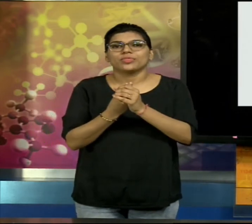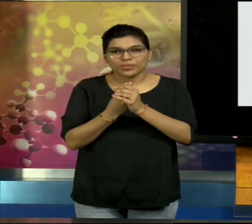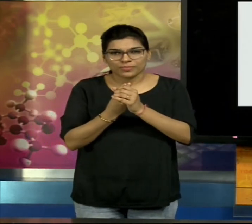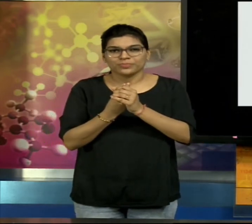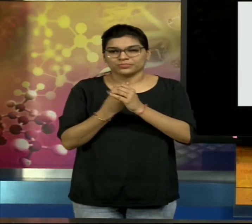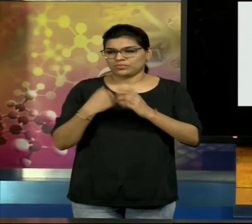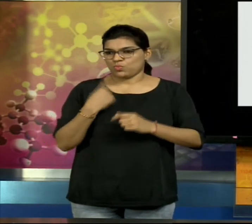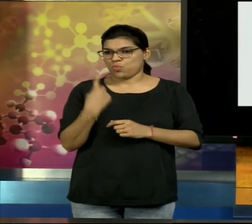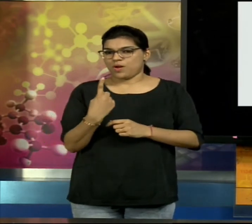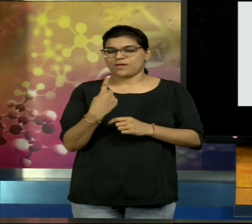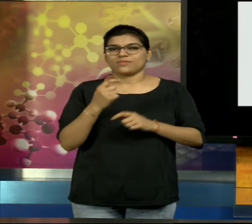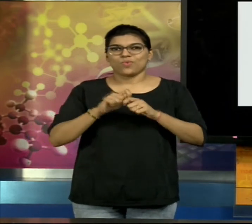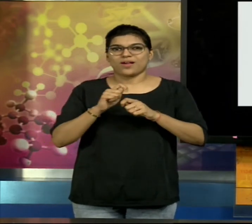Cooperative stores.